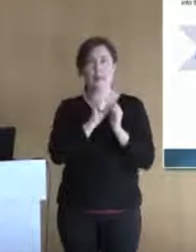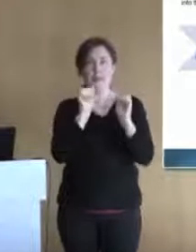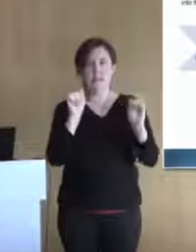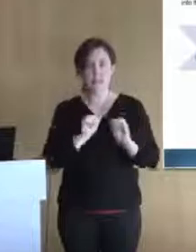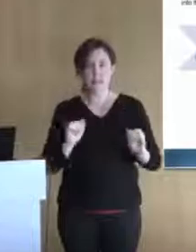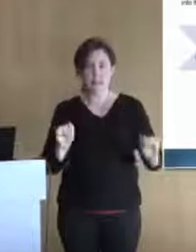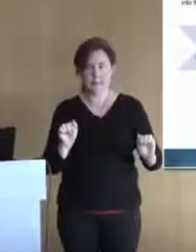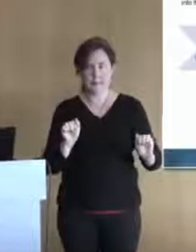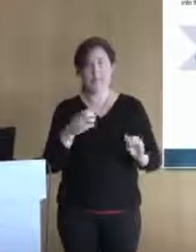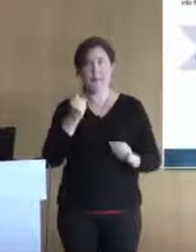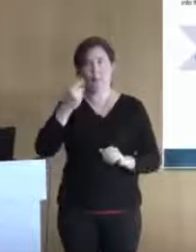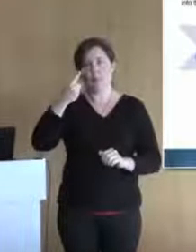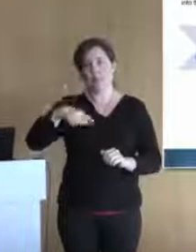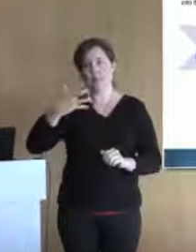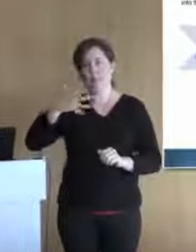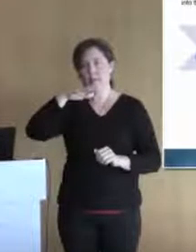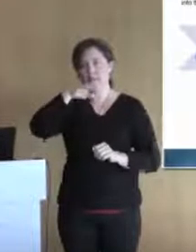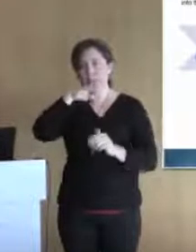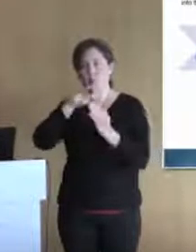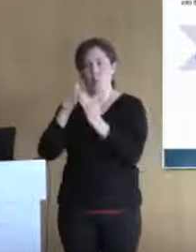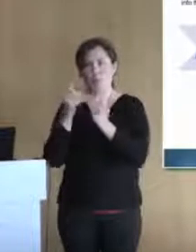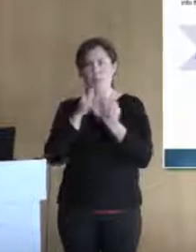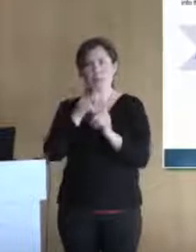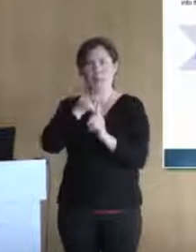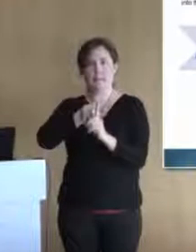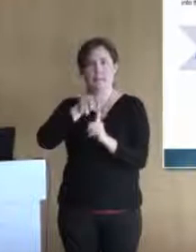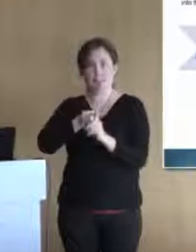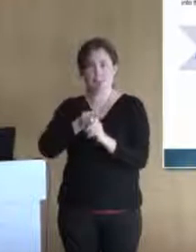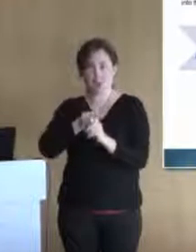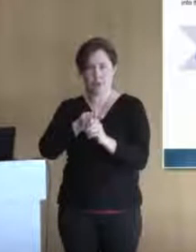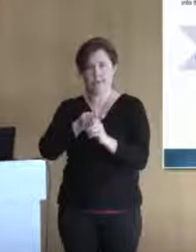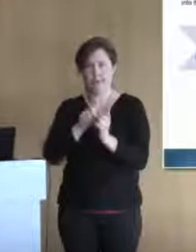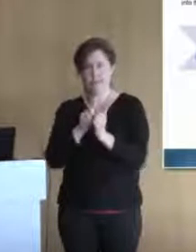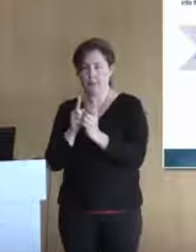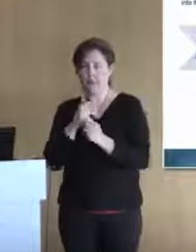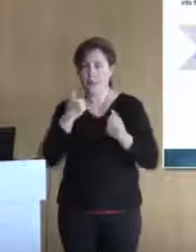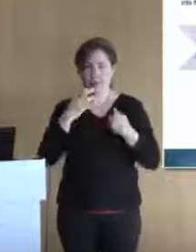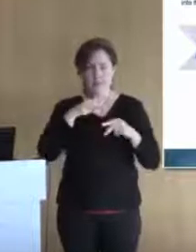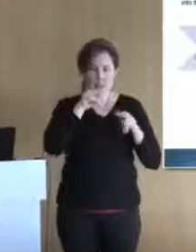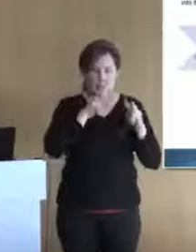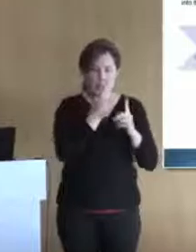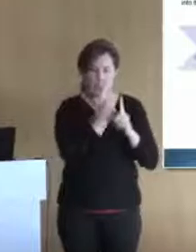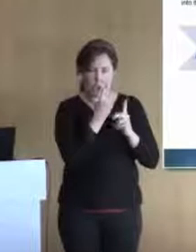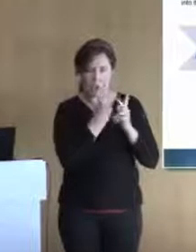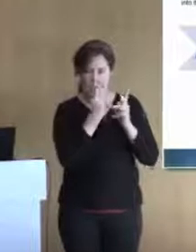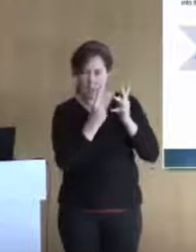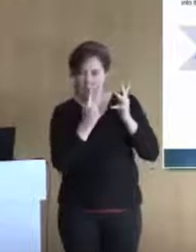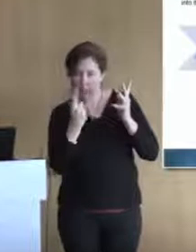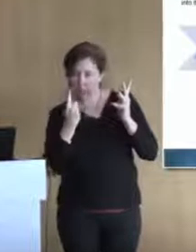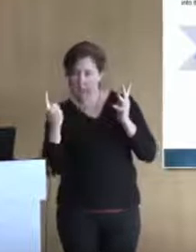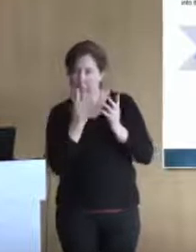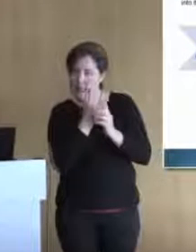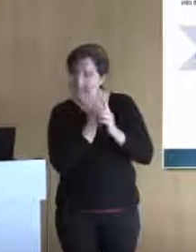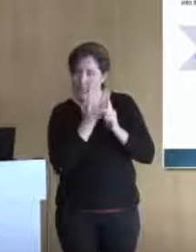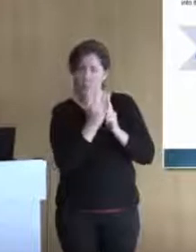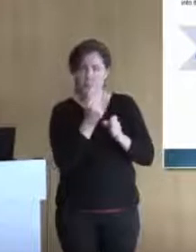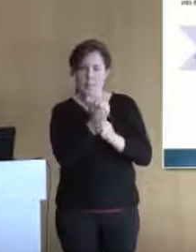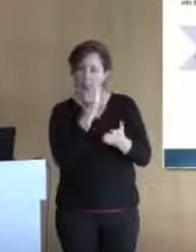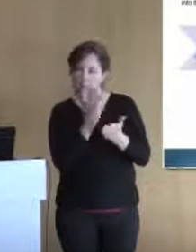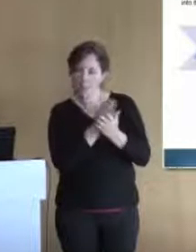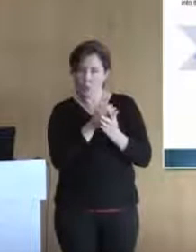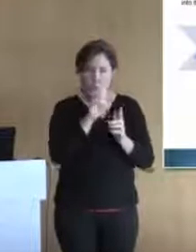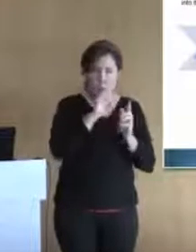end of August next year. There are 40,000 public housing applications in there, and